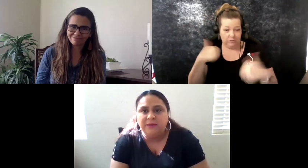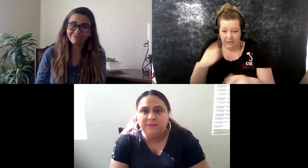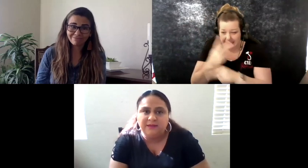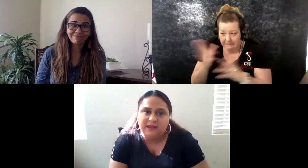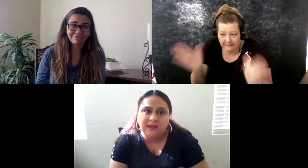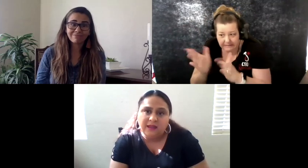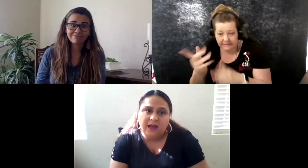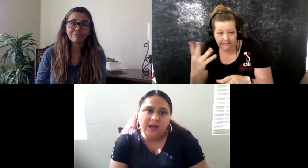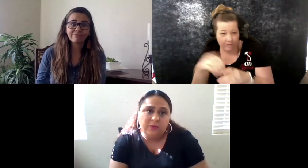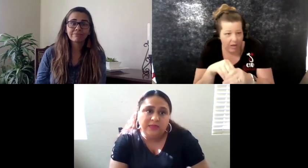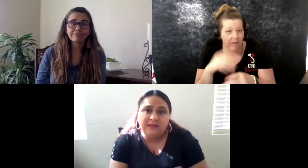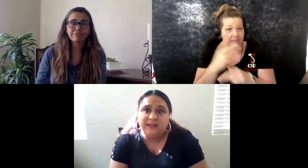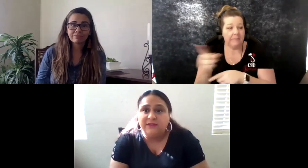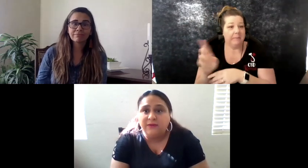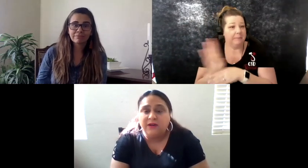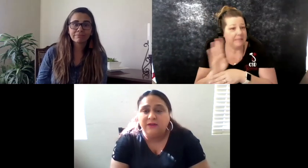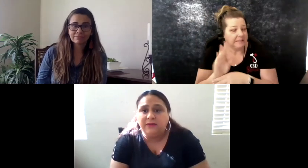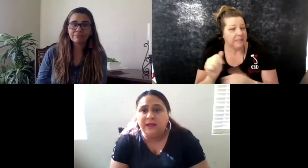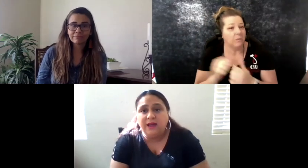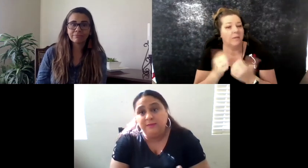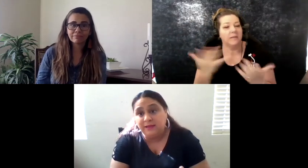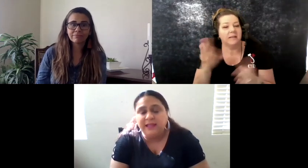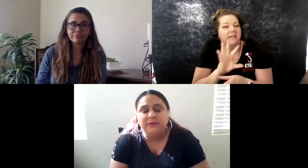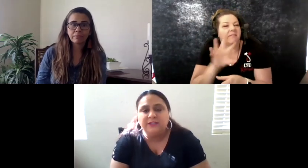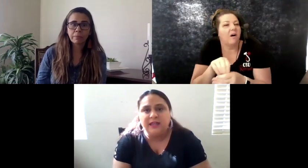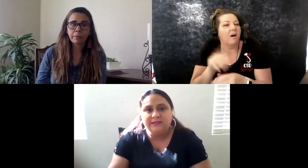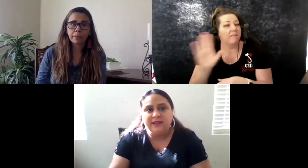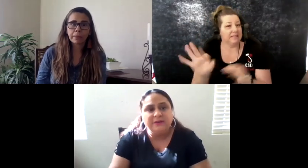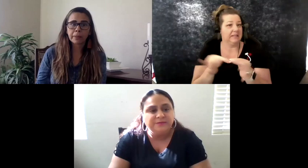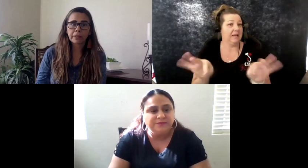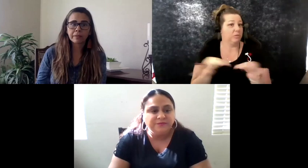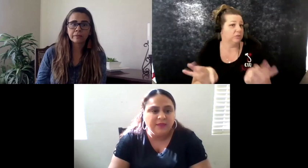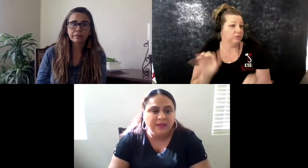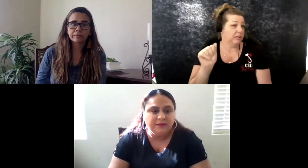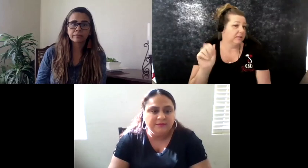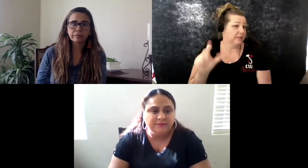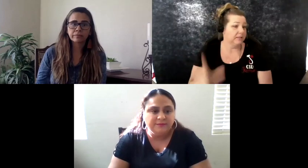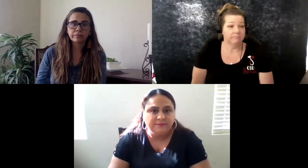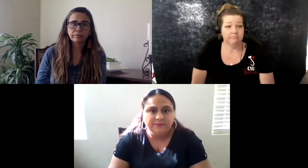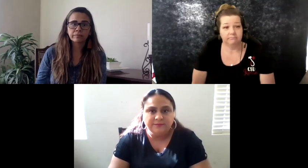keep him busy with things that involve his language, ASL.